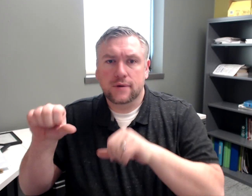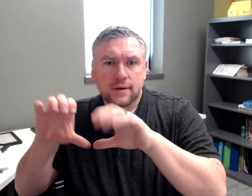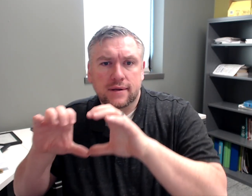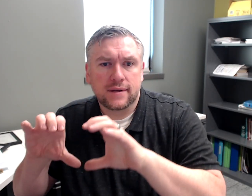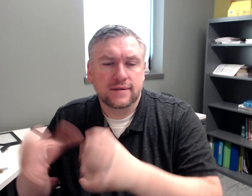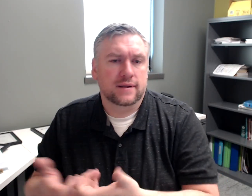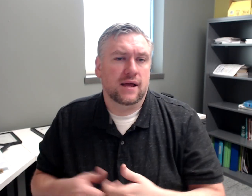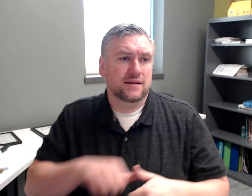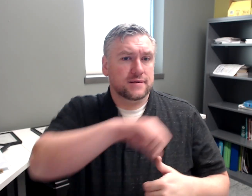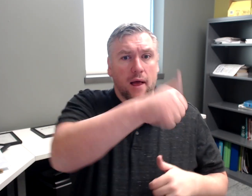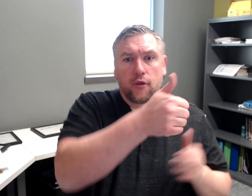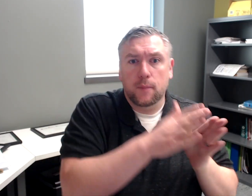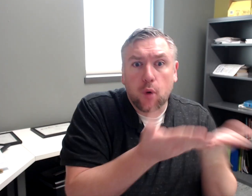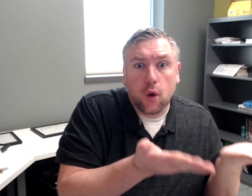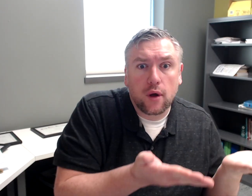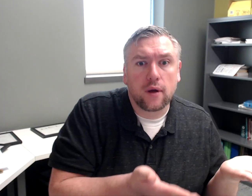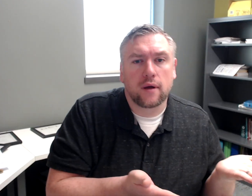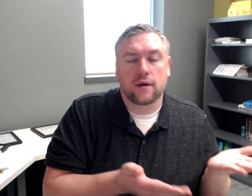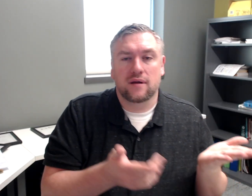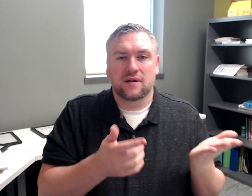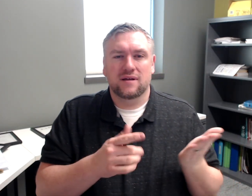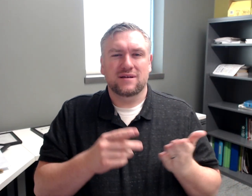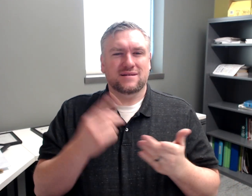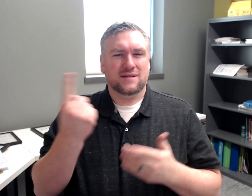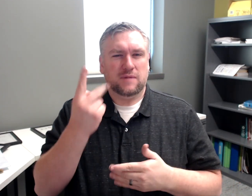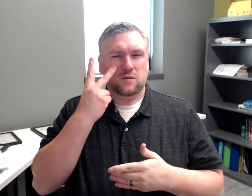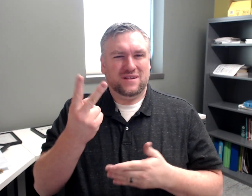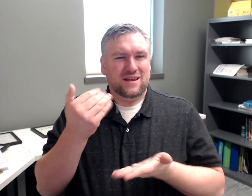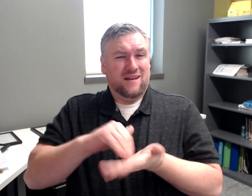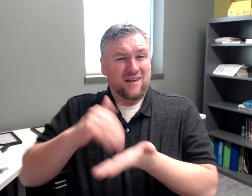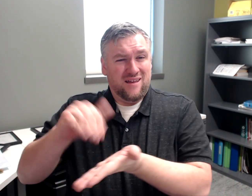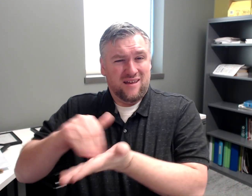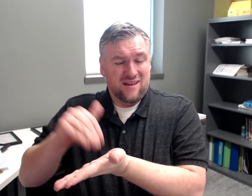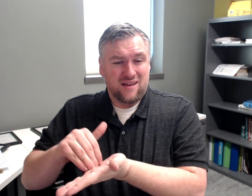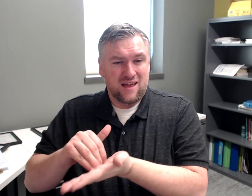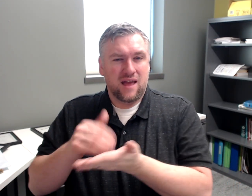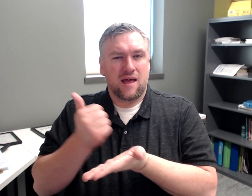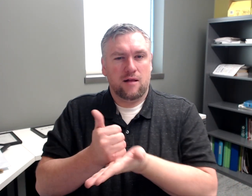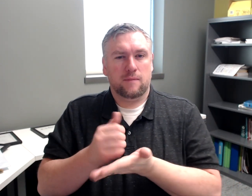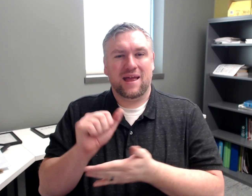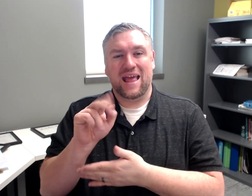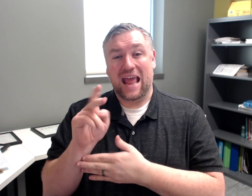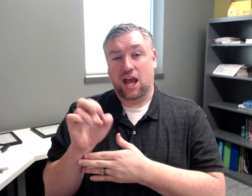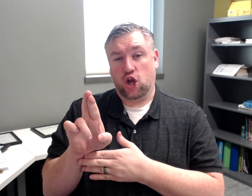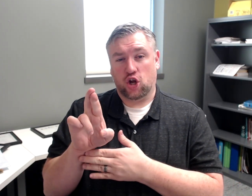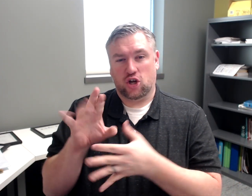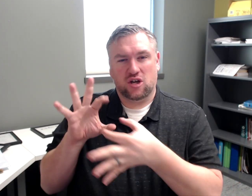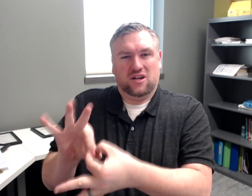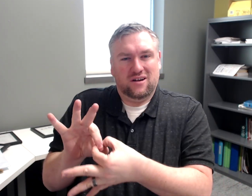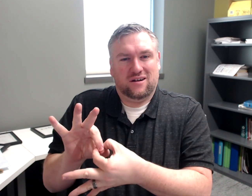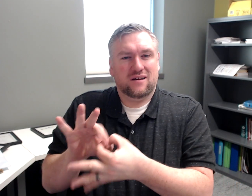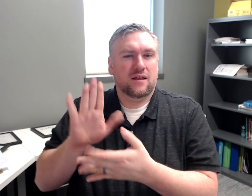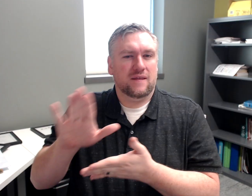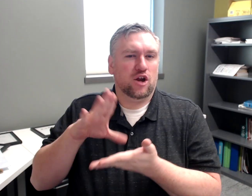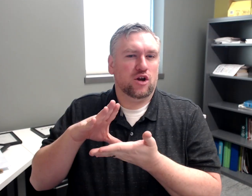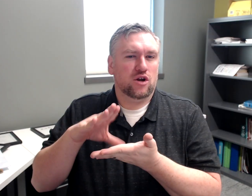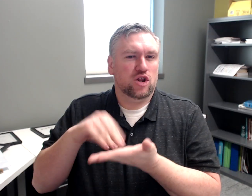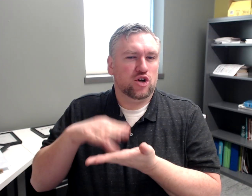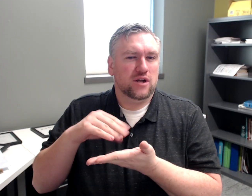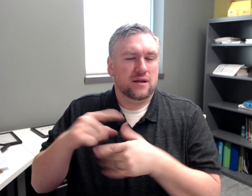and again in math, in social studies, in other books. Something that they will see again and again and help anchor their